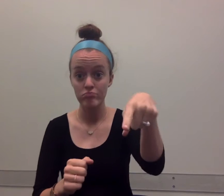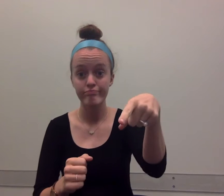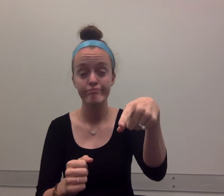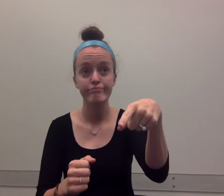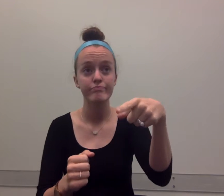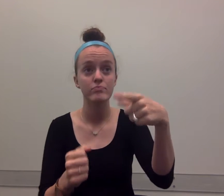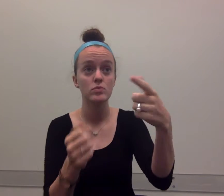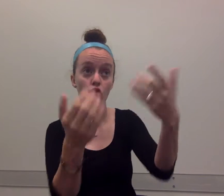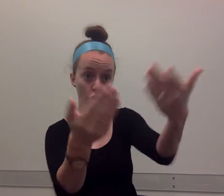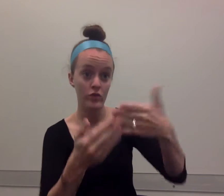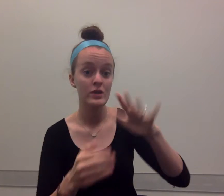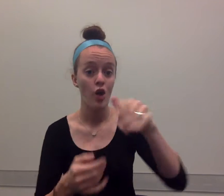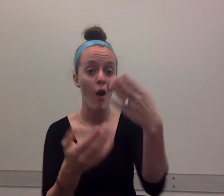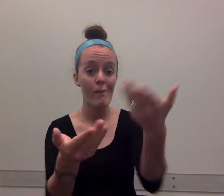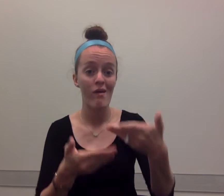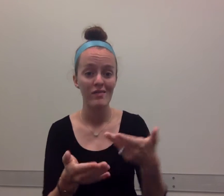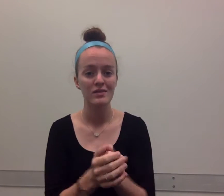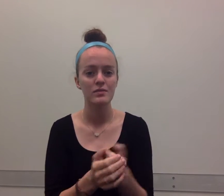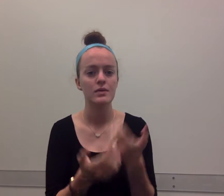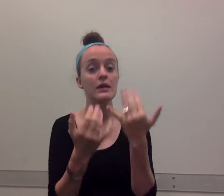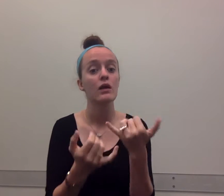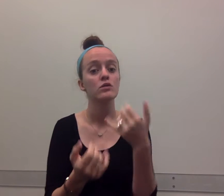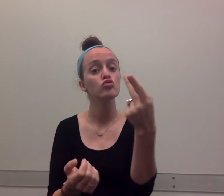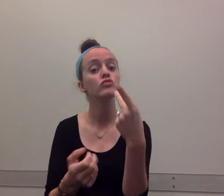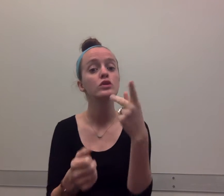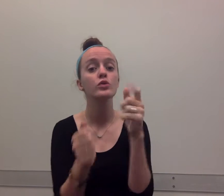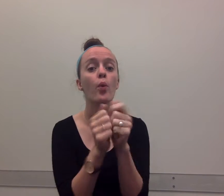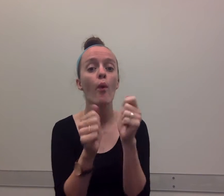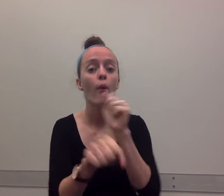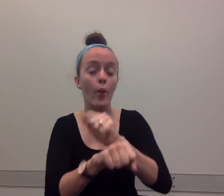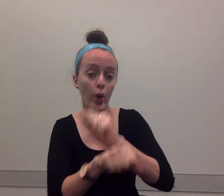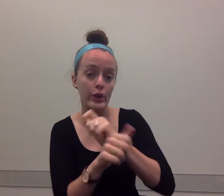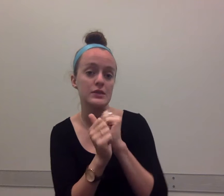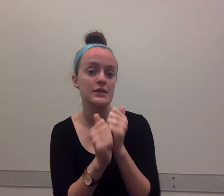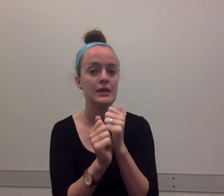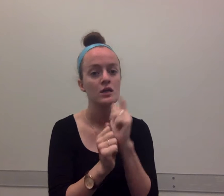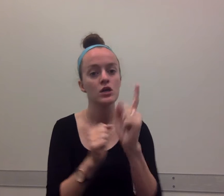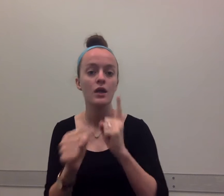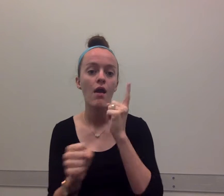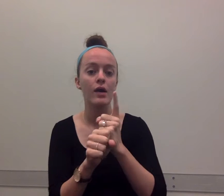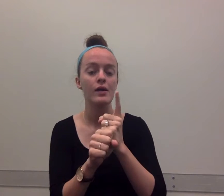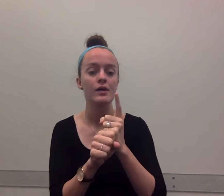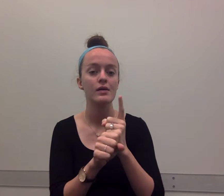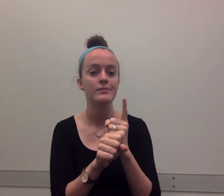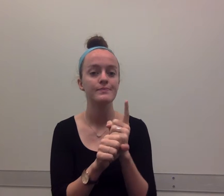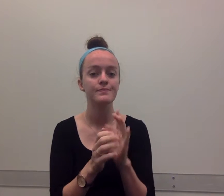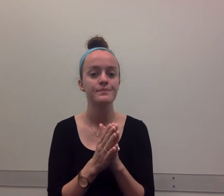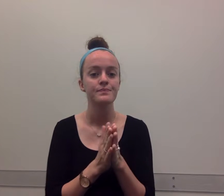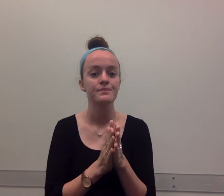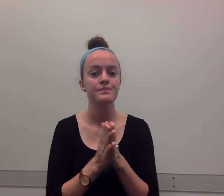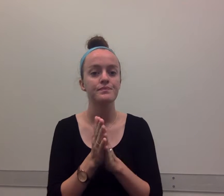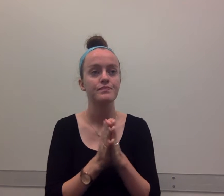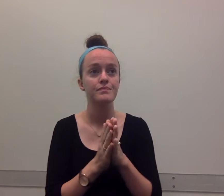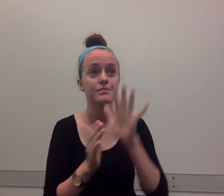judge for about a year now, and it was through my experience with the judge that I met other attorneys at